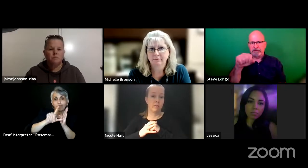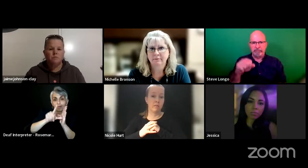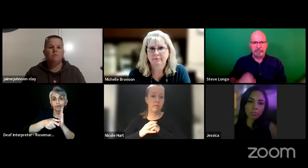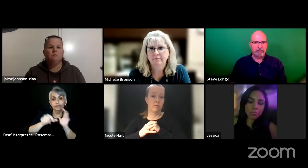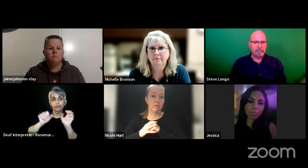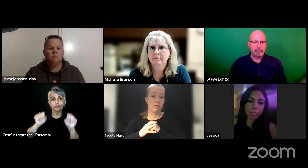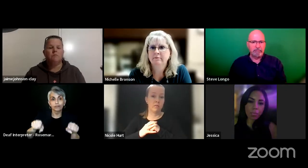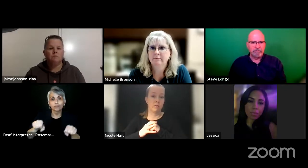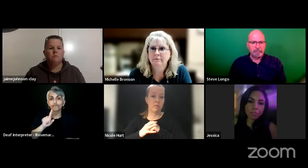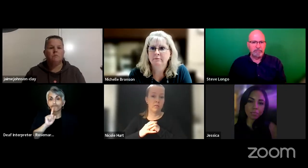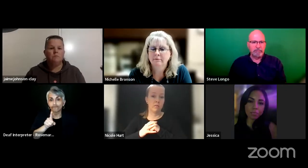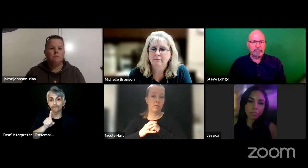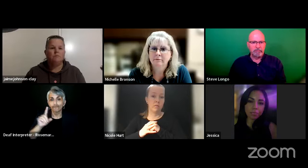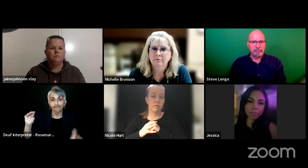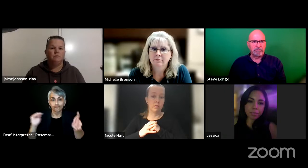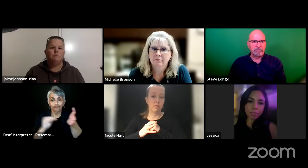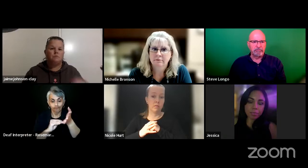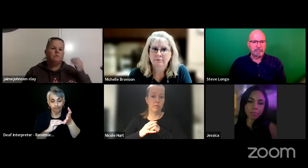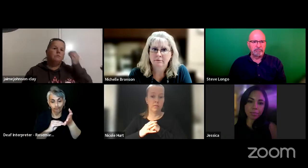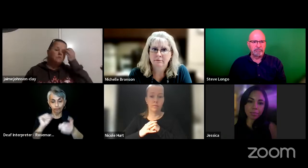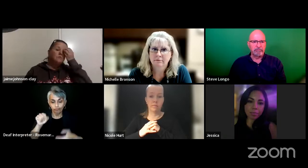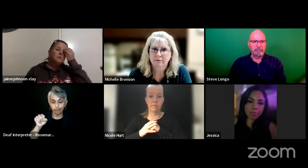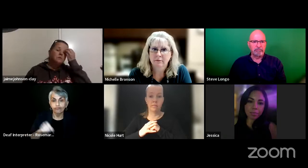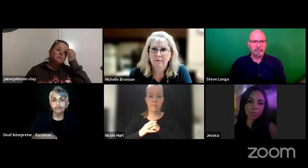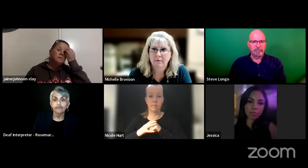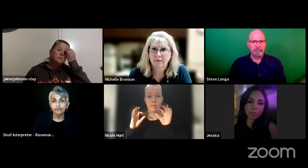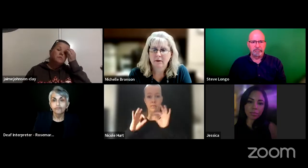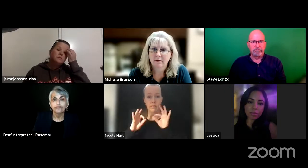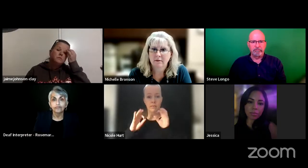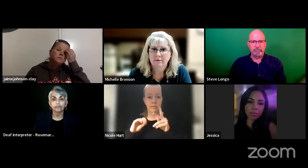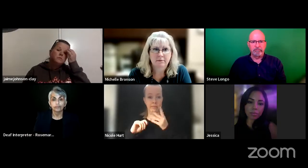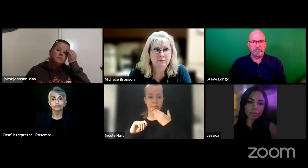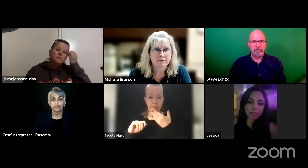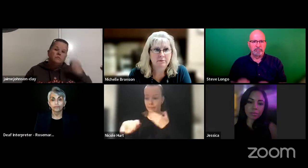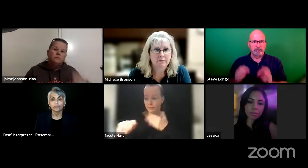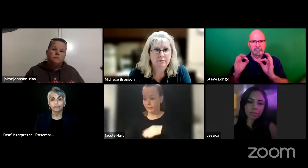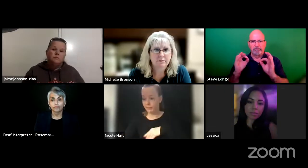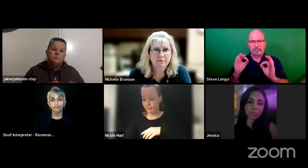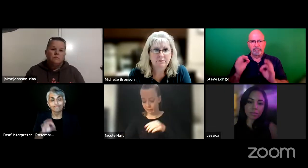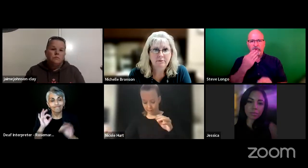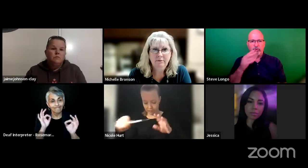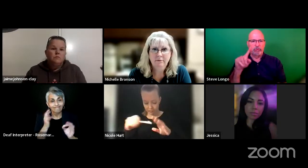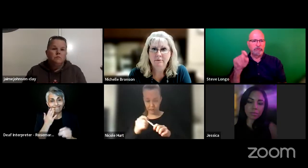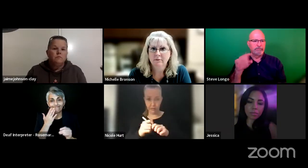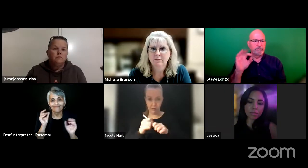can be added later, so I'll make sure that that is brought up later.